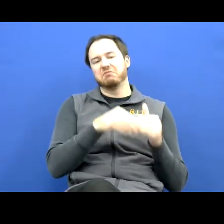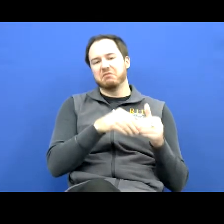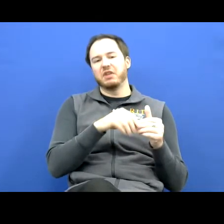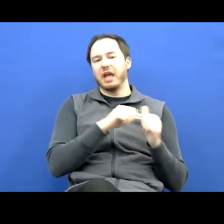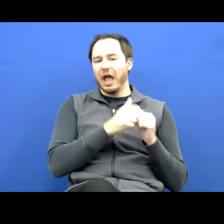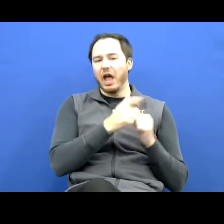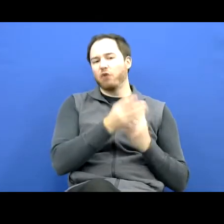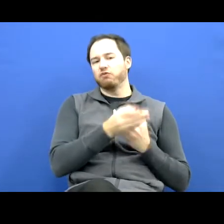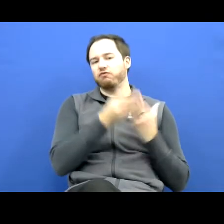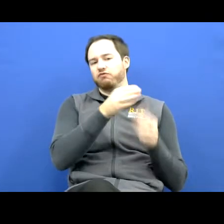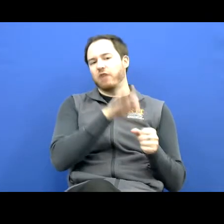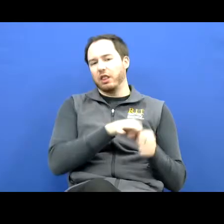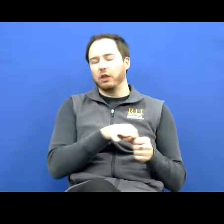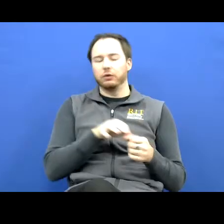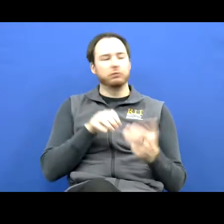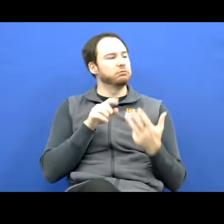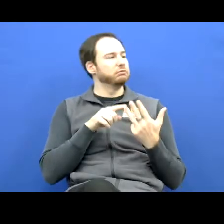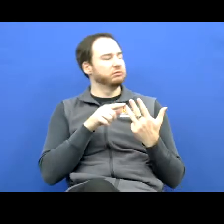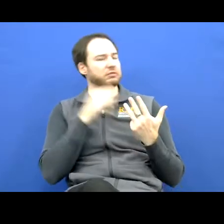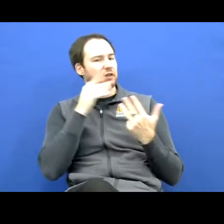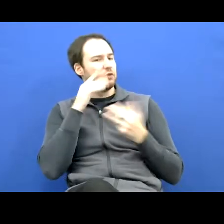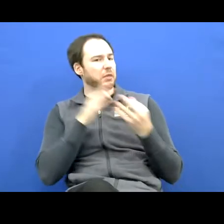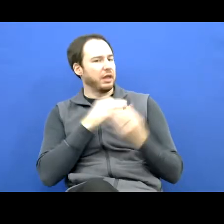resolution. Great. Thanks for looking into it, Dan.